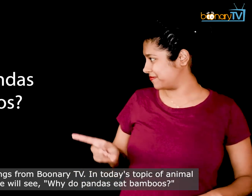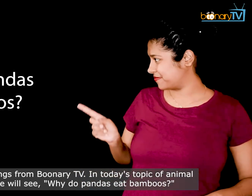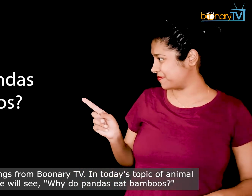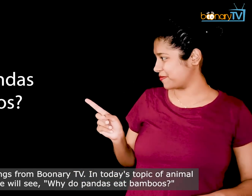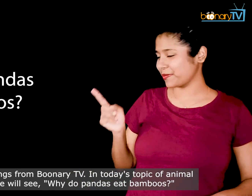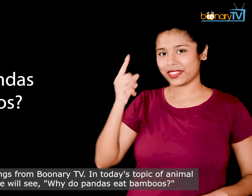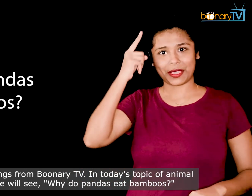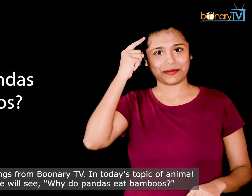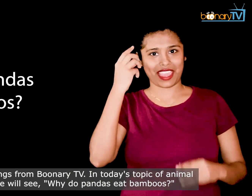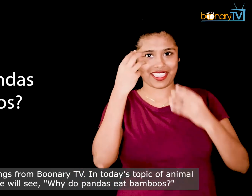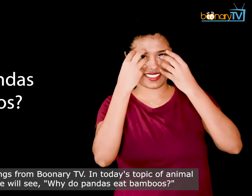will see